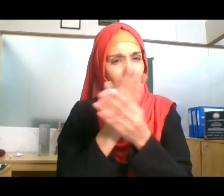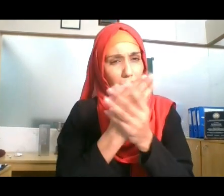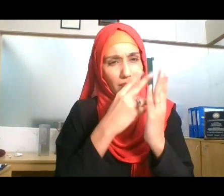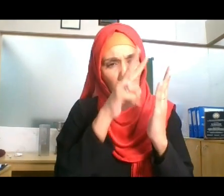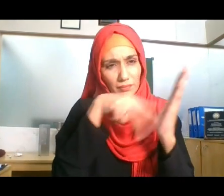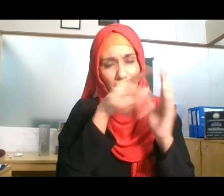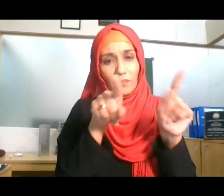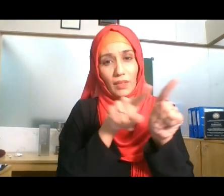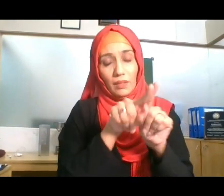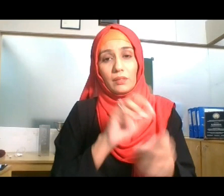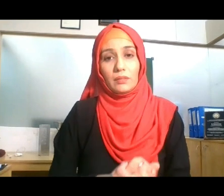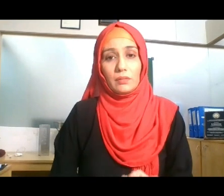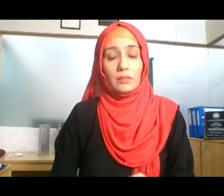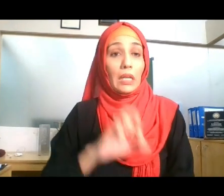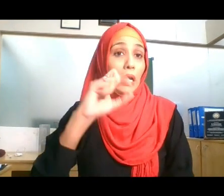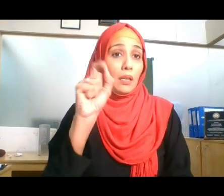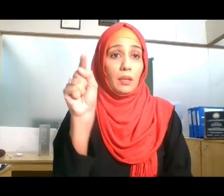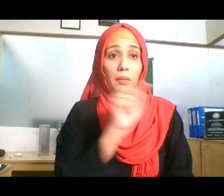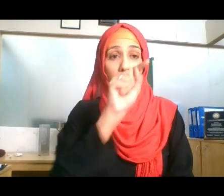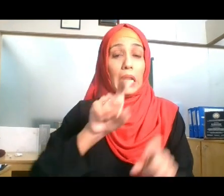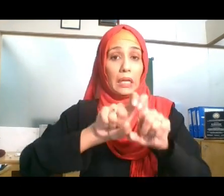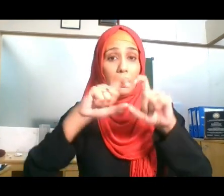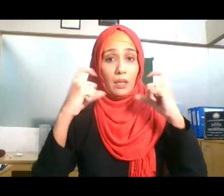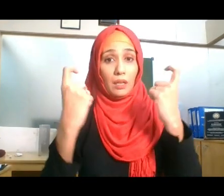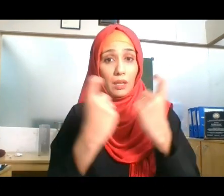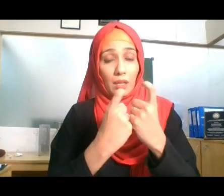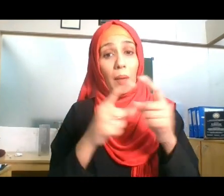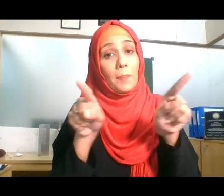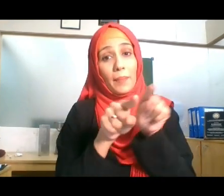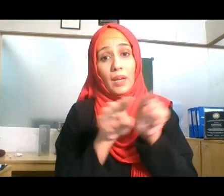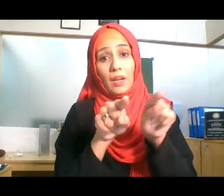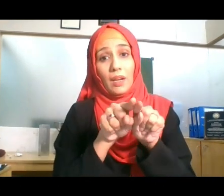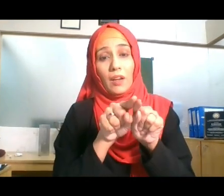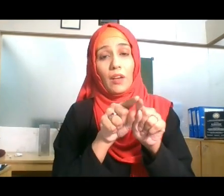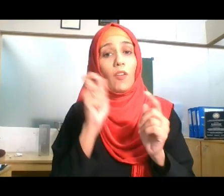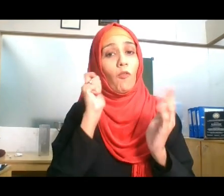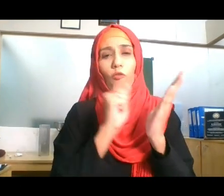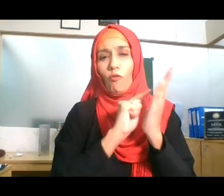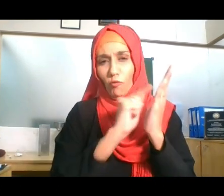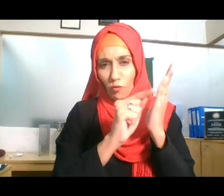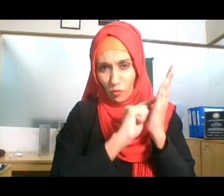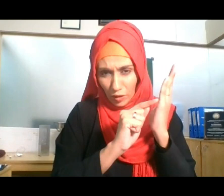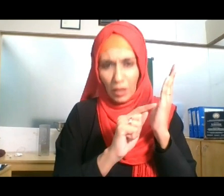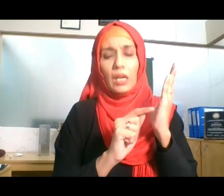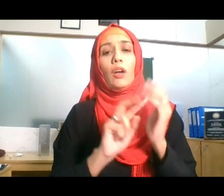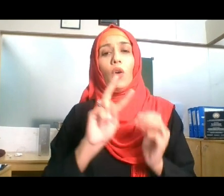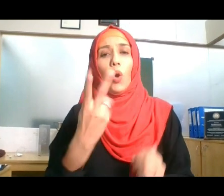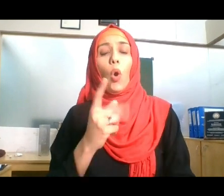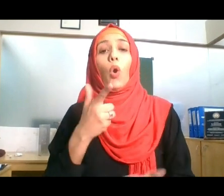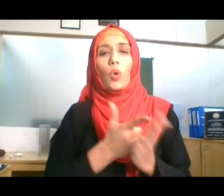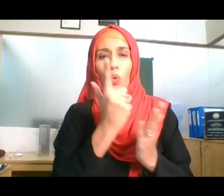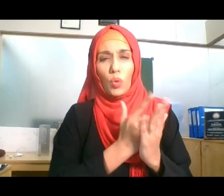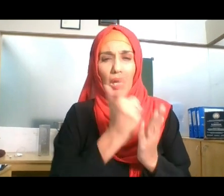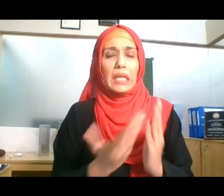we have almost 80% plus who have got some form of cell phone. In some areas, in urban areas, more